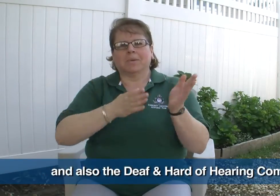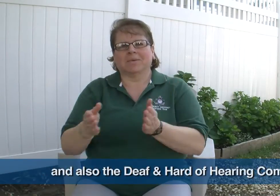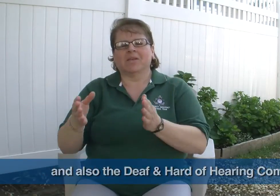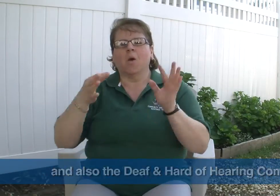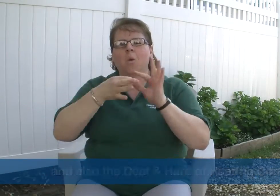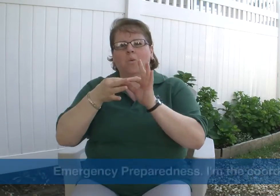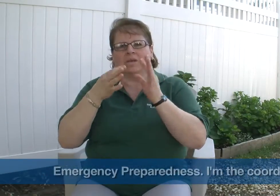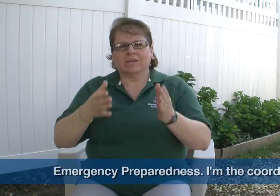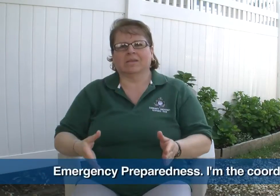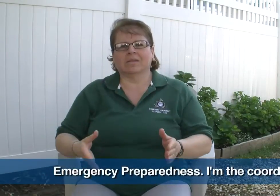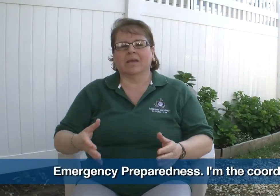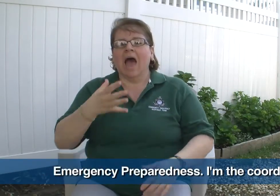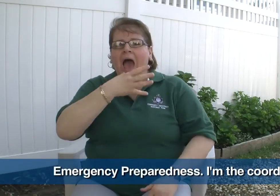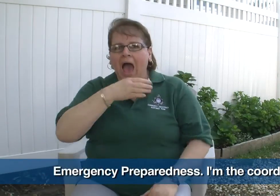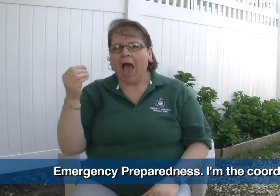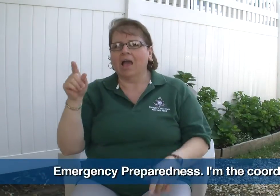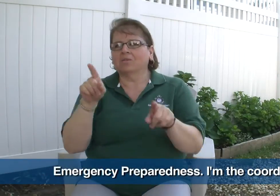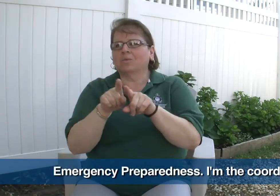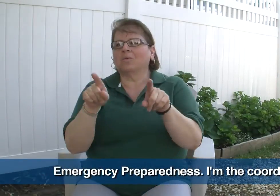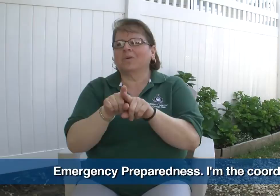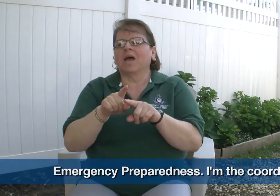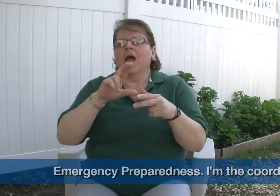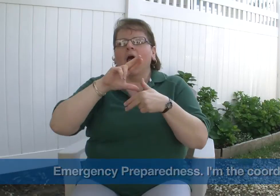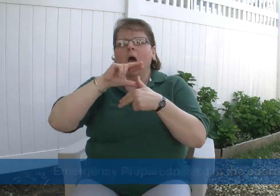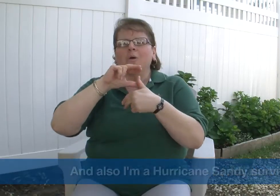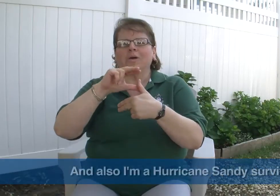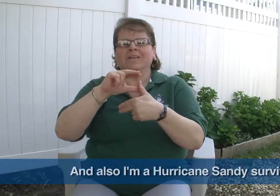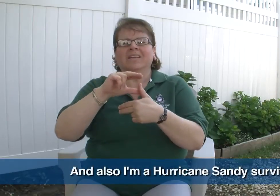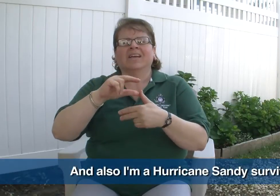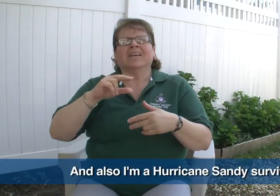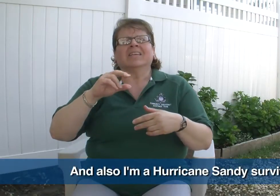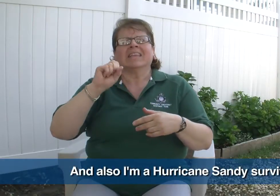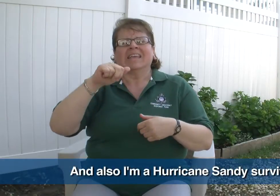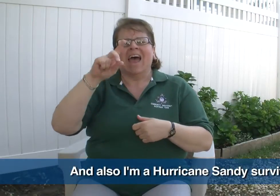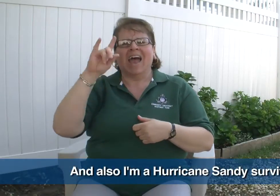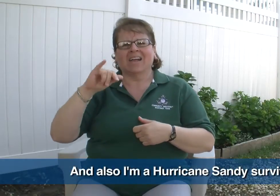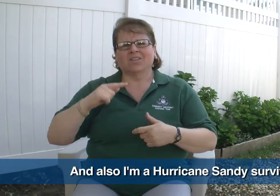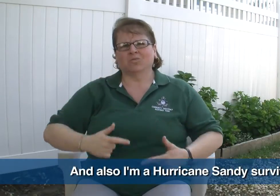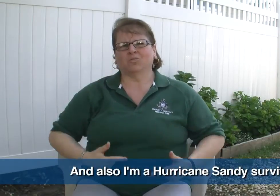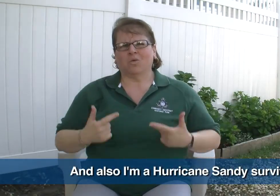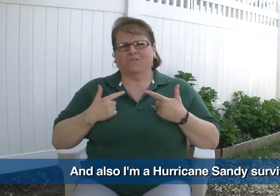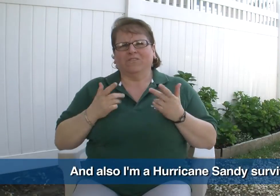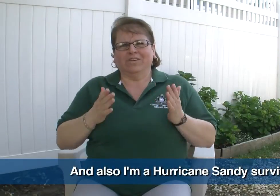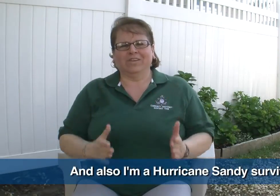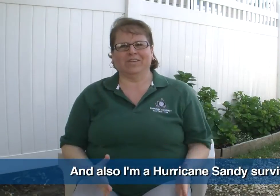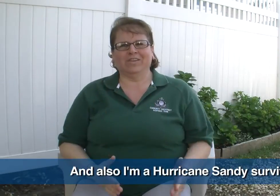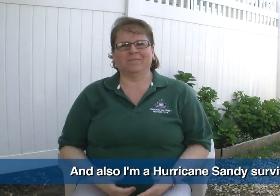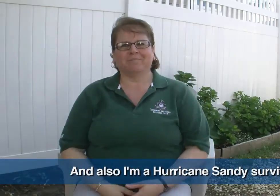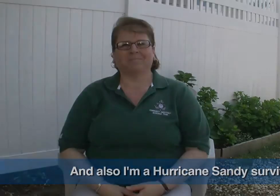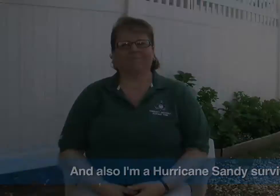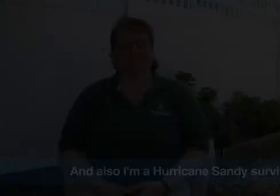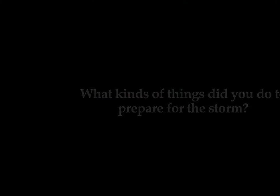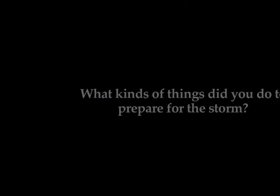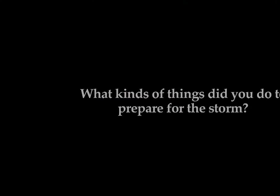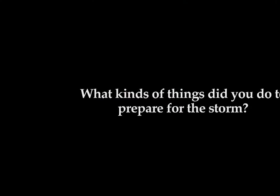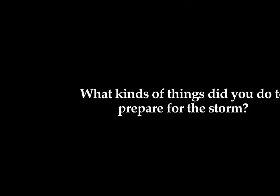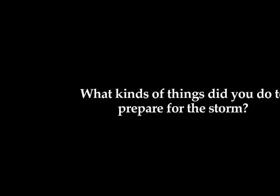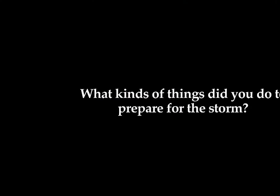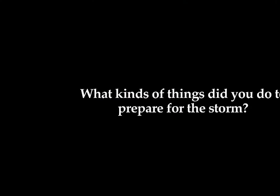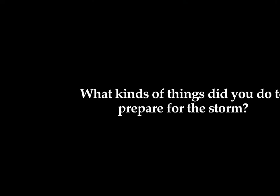Community Emergency Preparedness. I'm the coordinator. And also I'm a Hurricane Sandy survivor. What kinds of